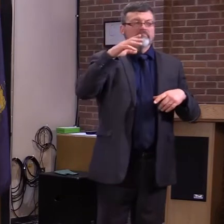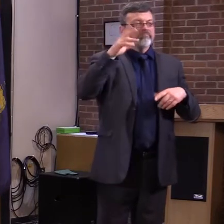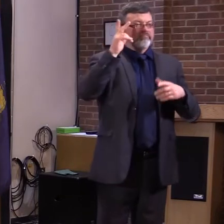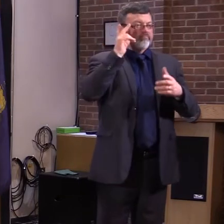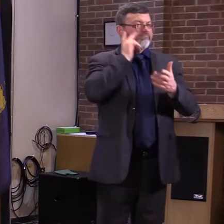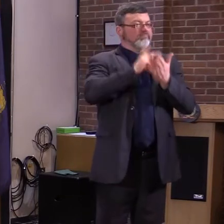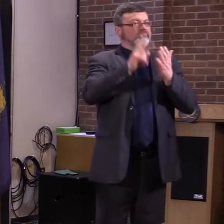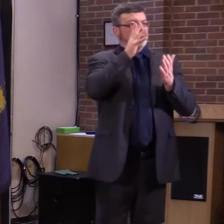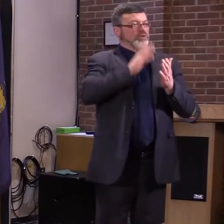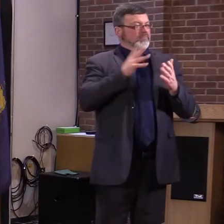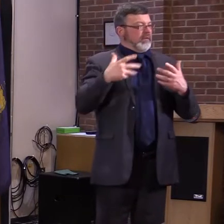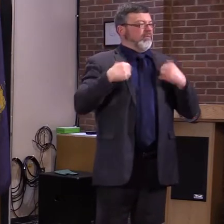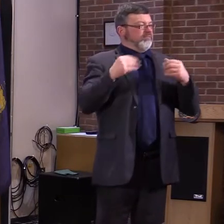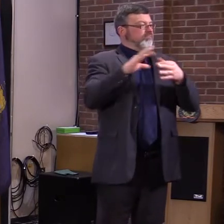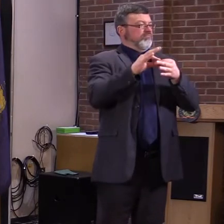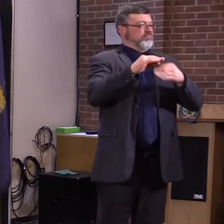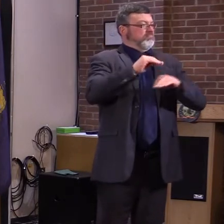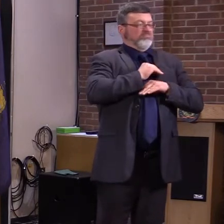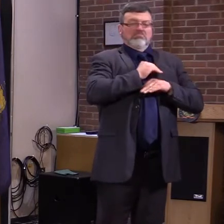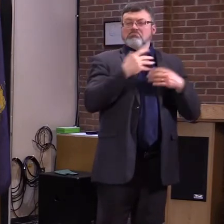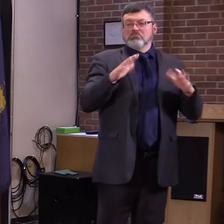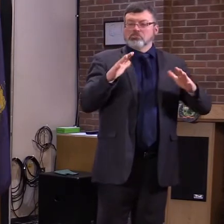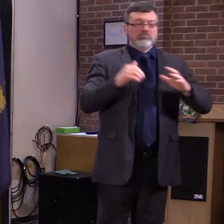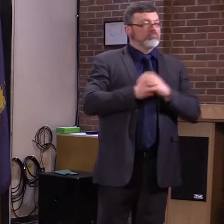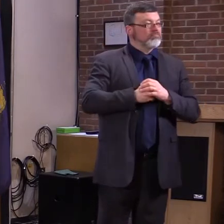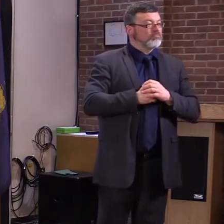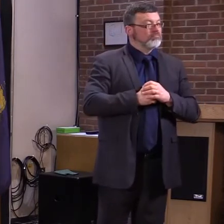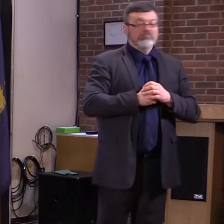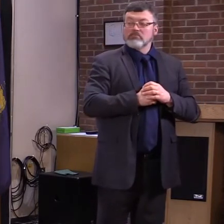that on the federal program. Great, thank you.